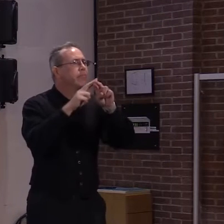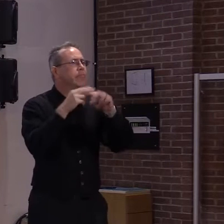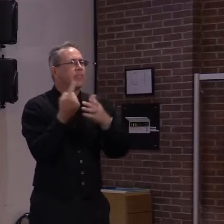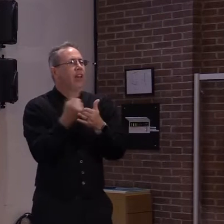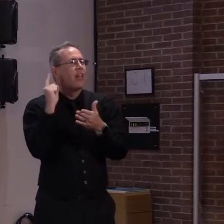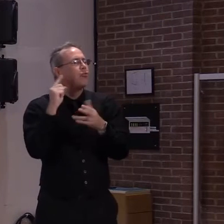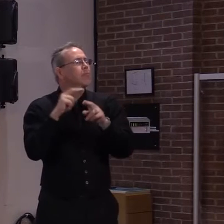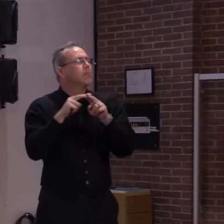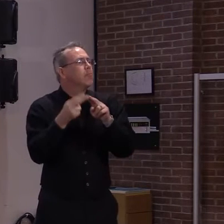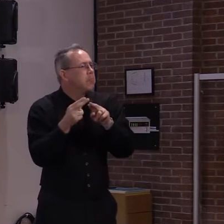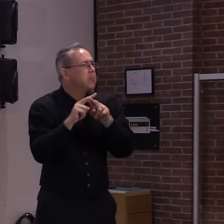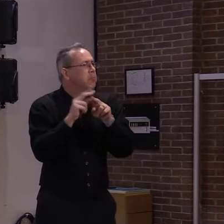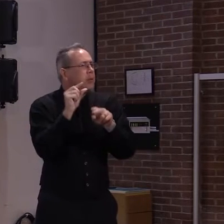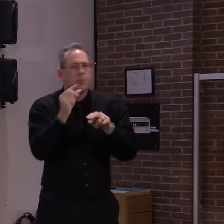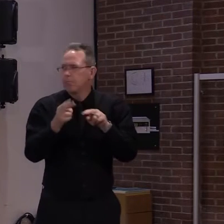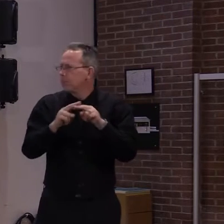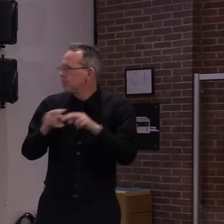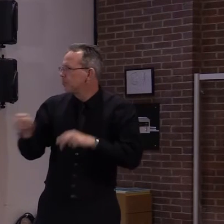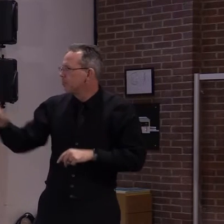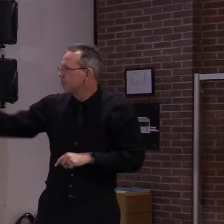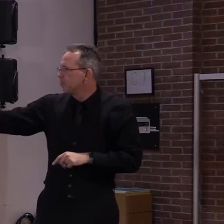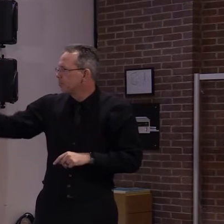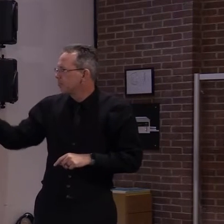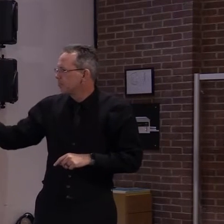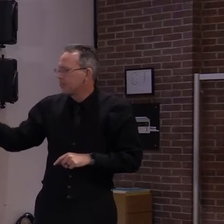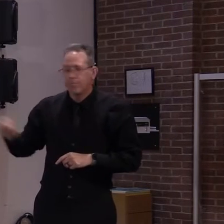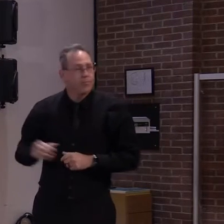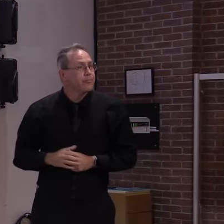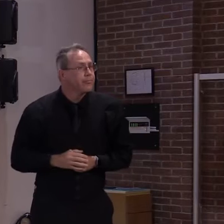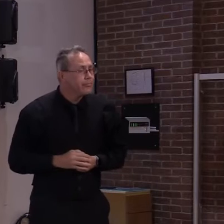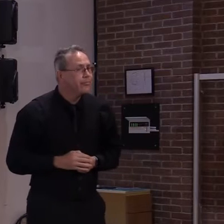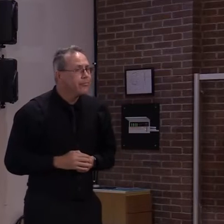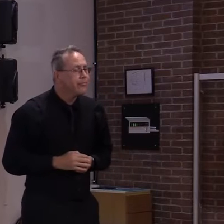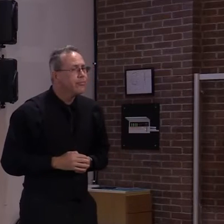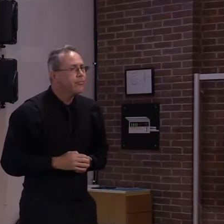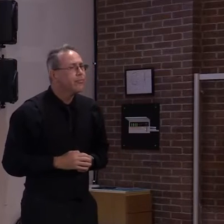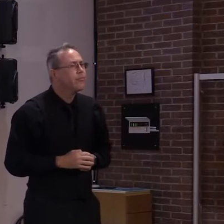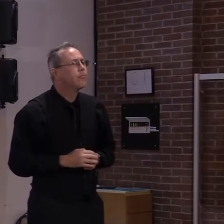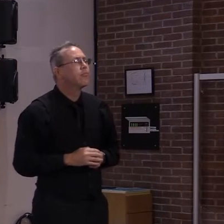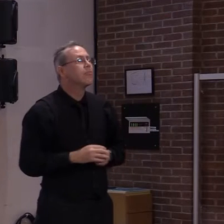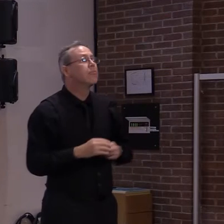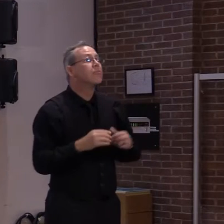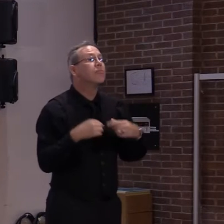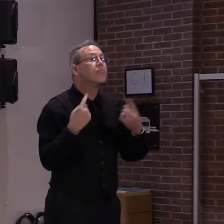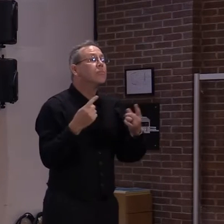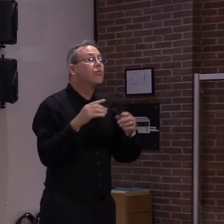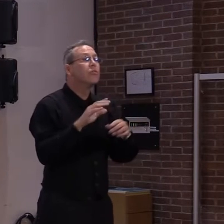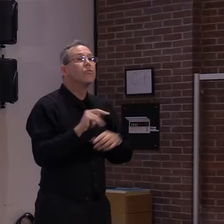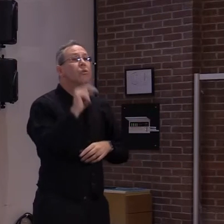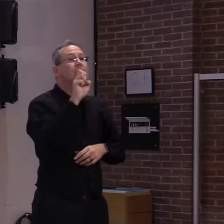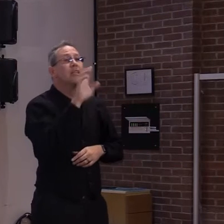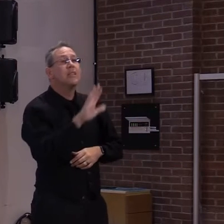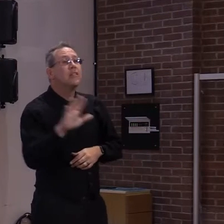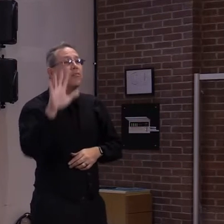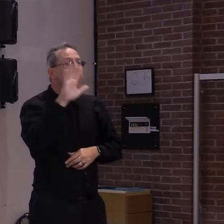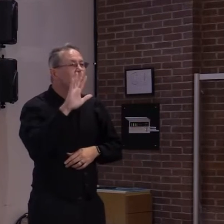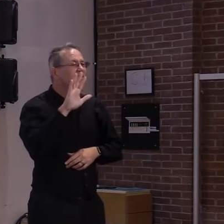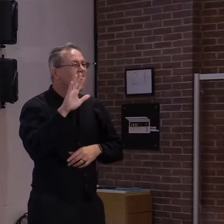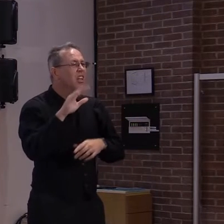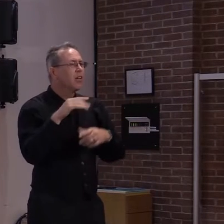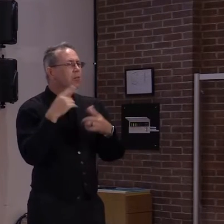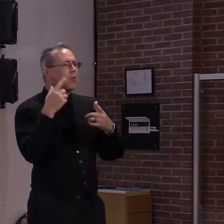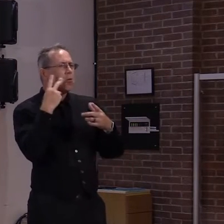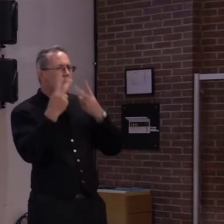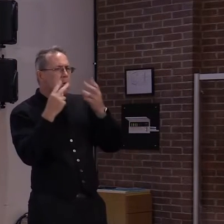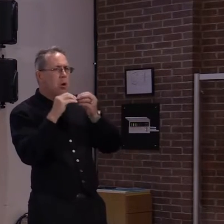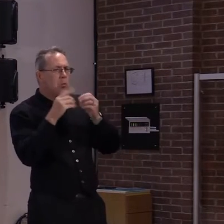week before that. Again, all of these signs point to the Northeast entering a period of time where cases will continue to